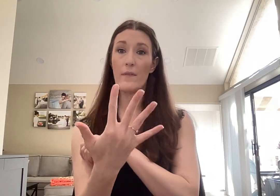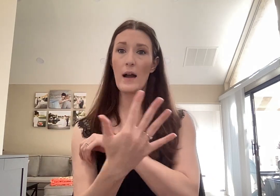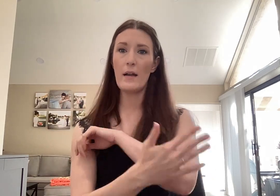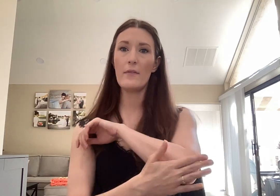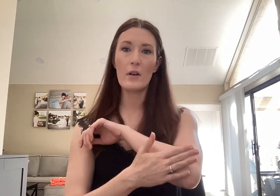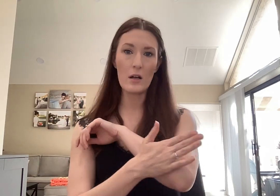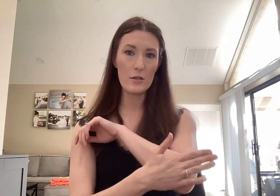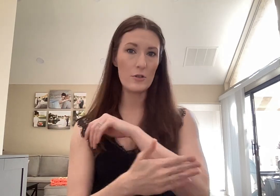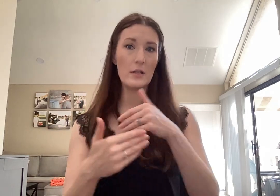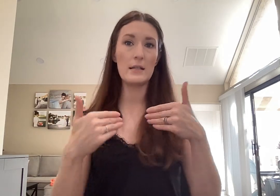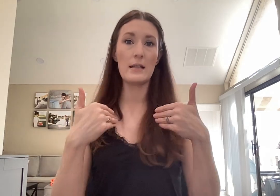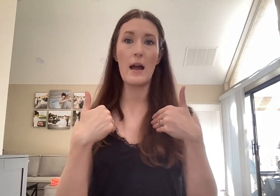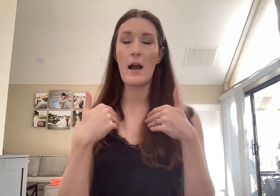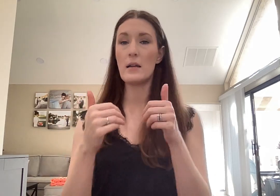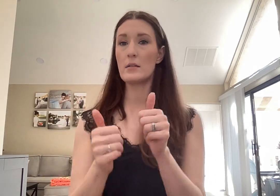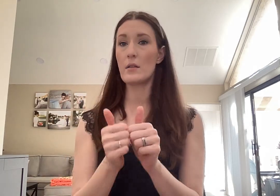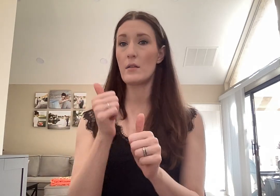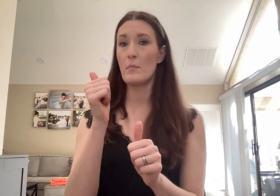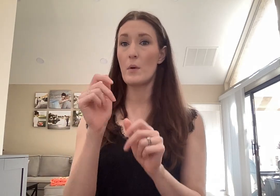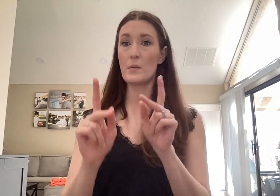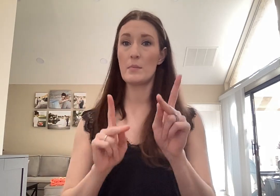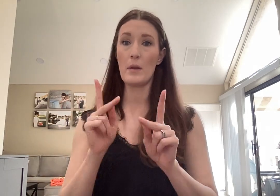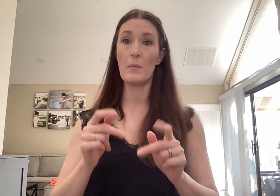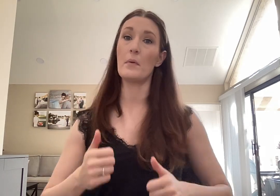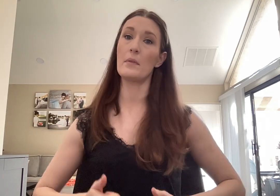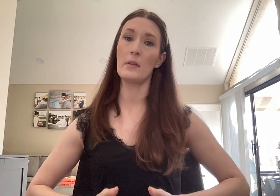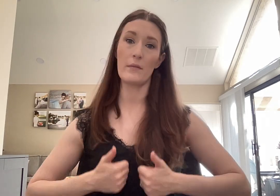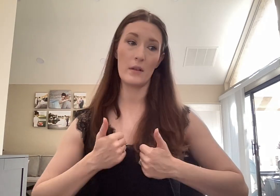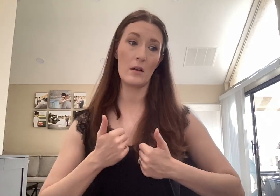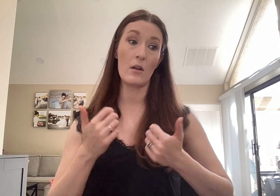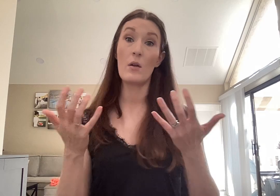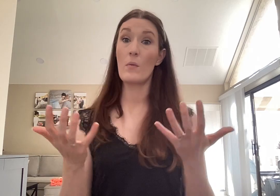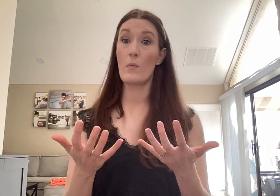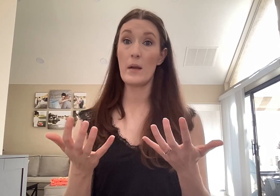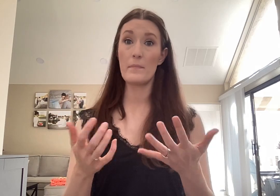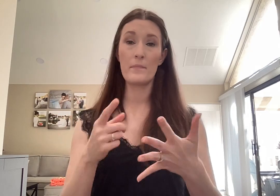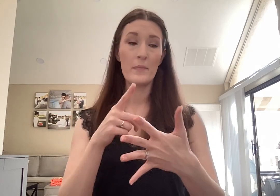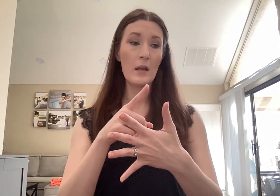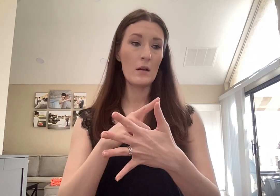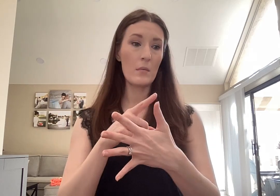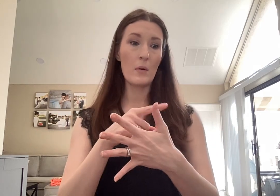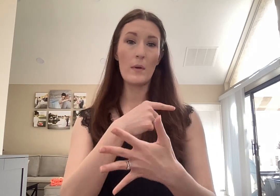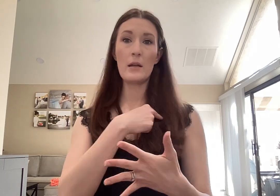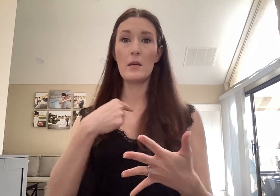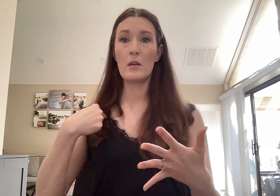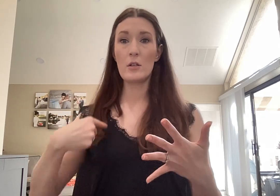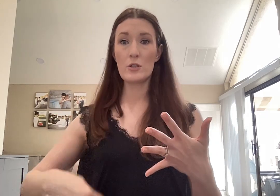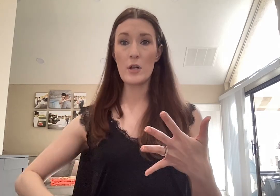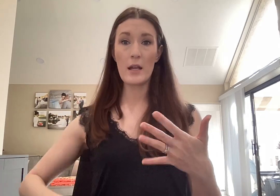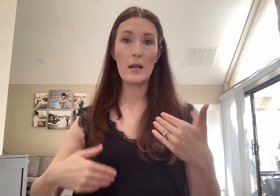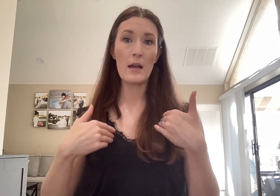5 countries that has the most people living there. What? Number 1, China